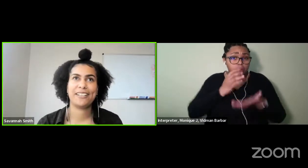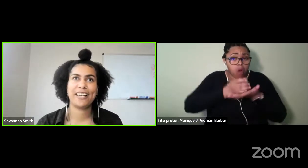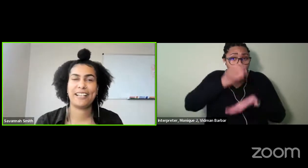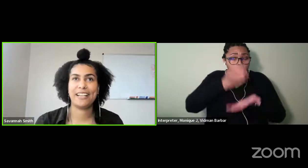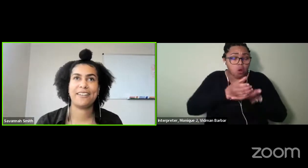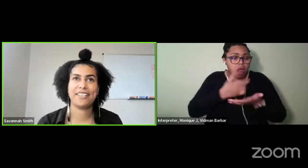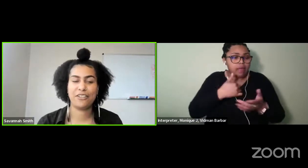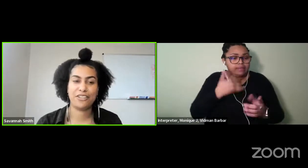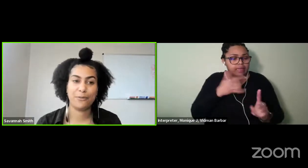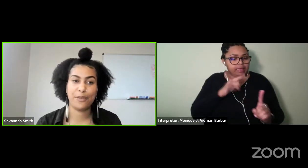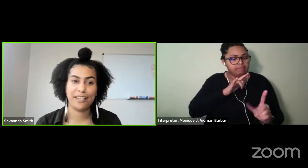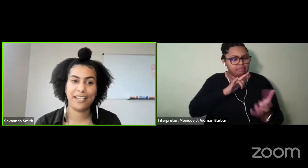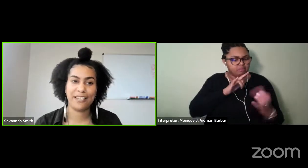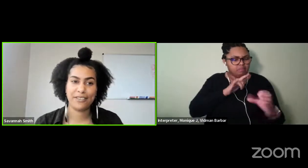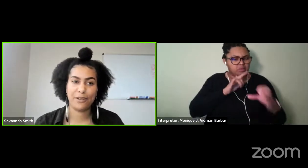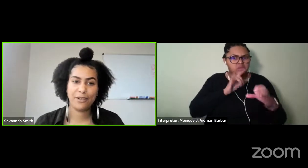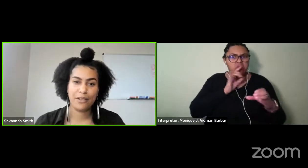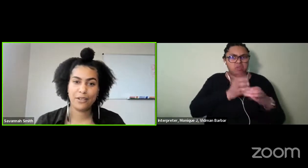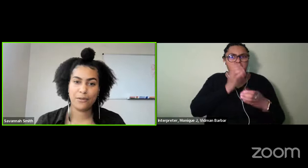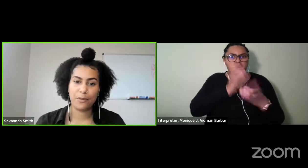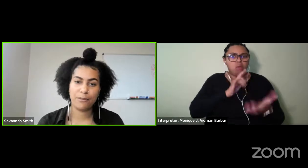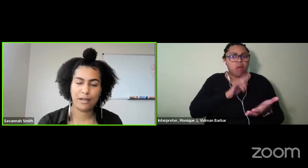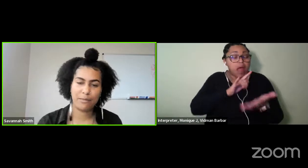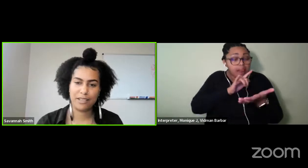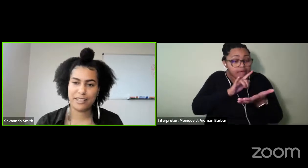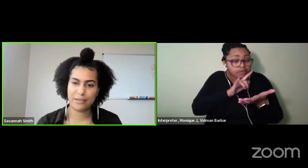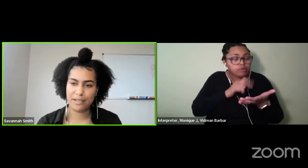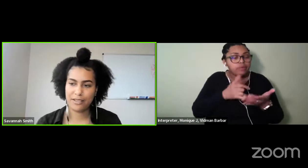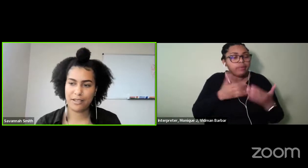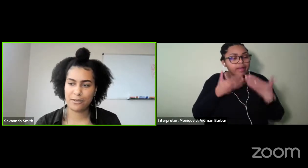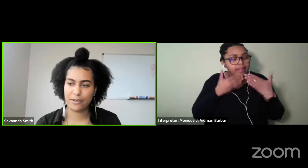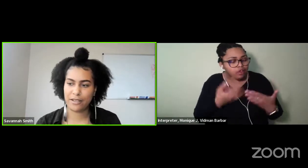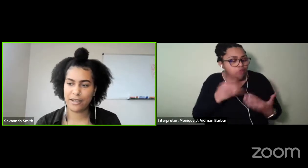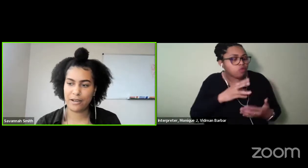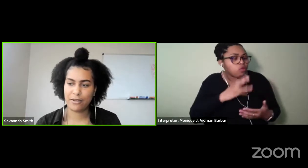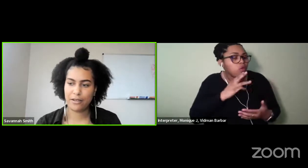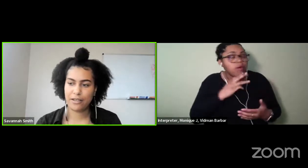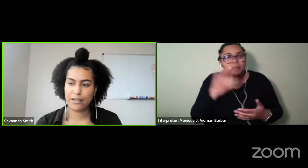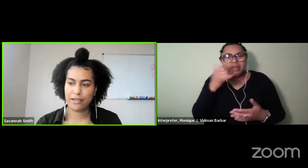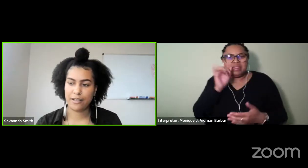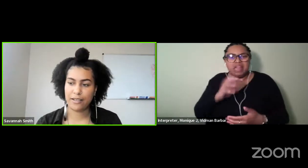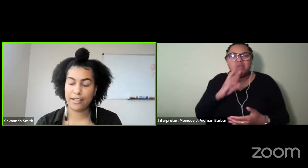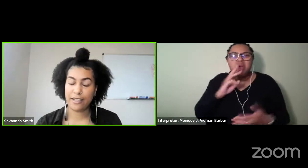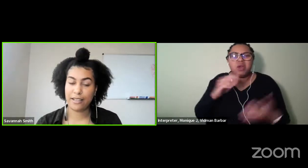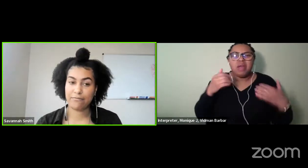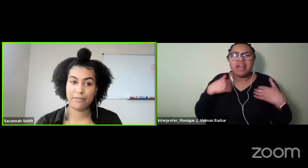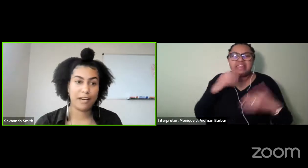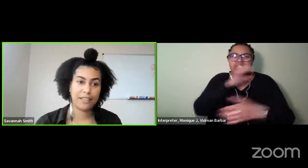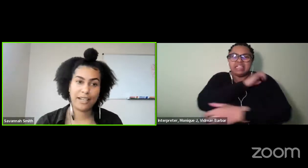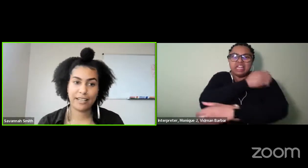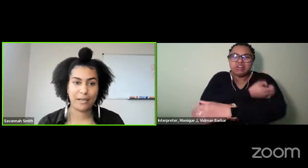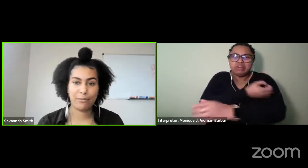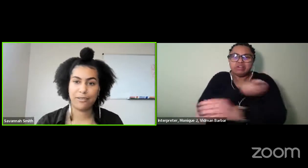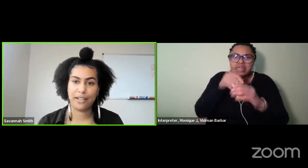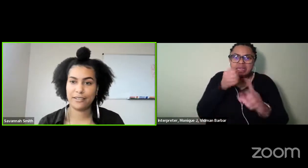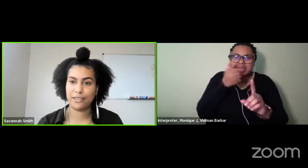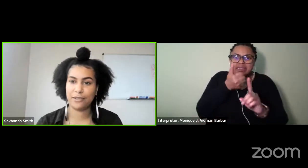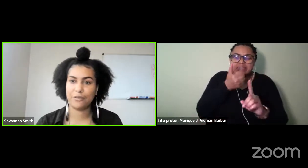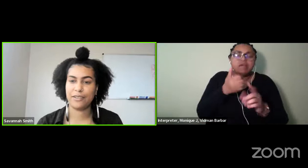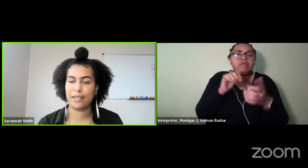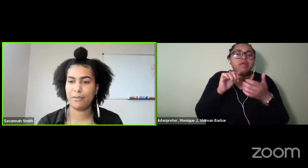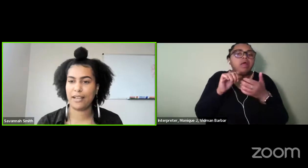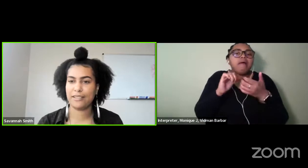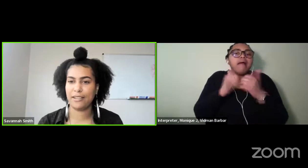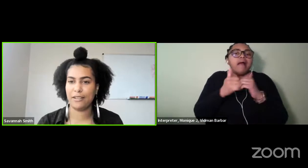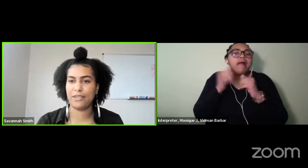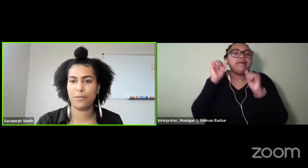water kind of carries energy with it. And so what am I putting into myself, and how can I amplify, you